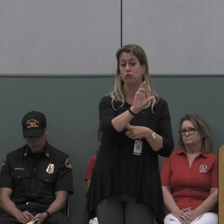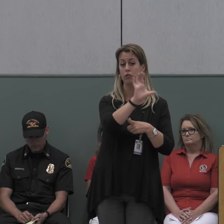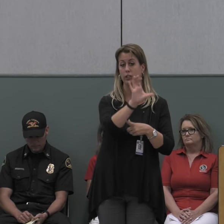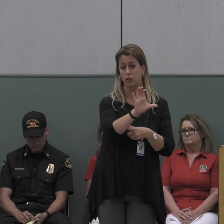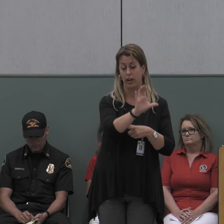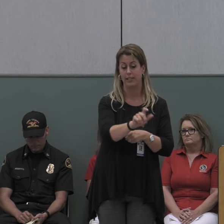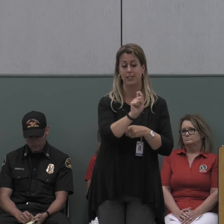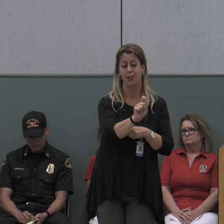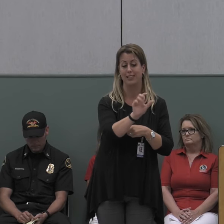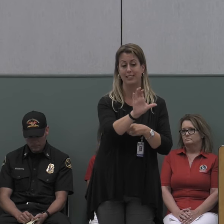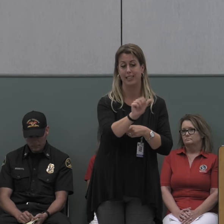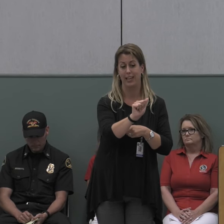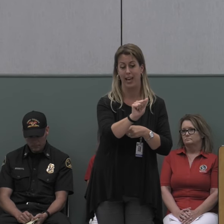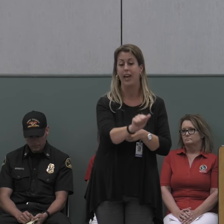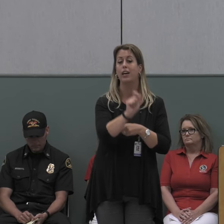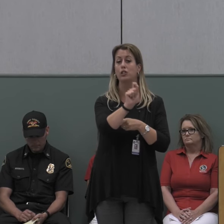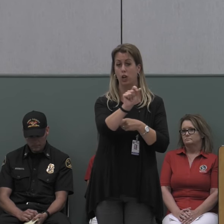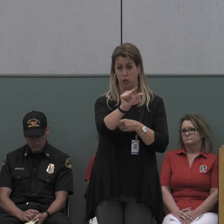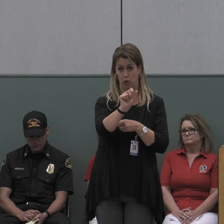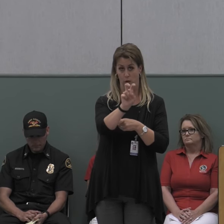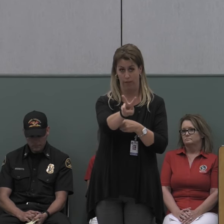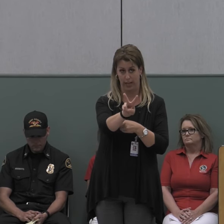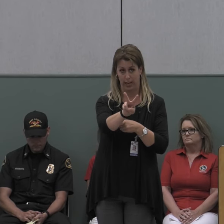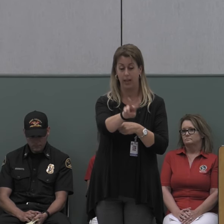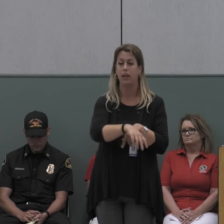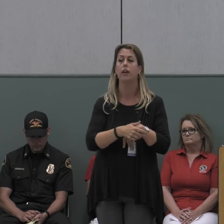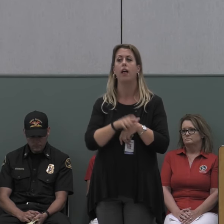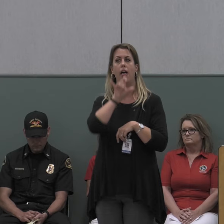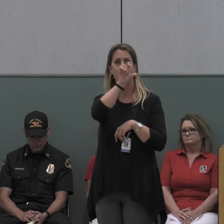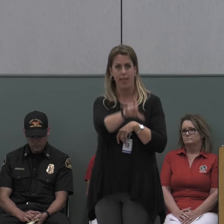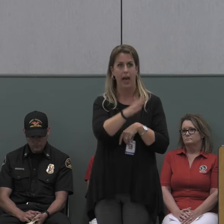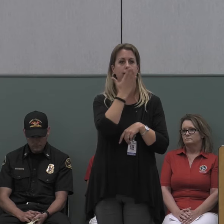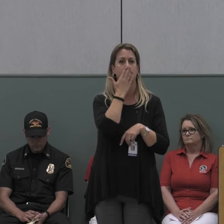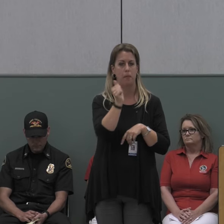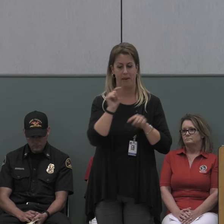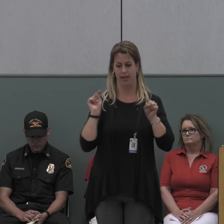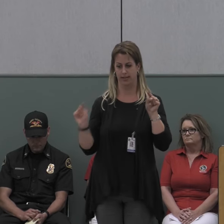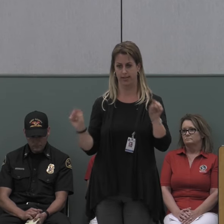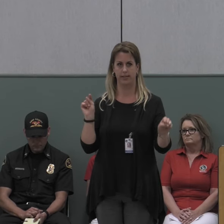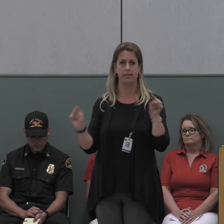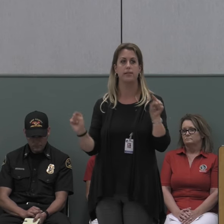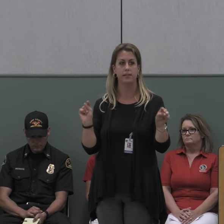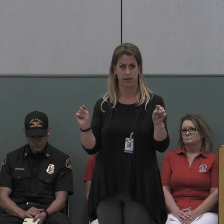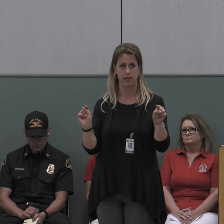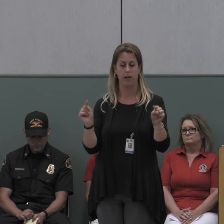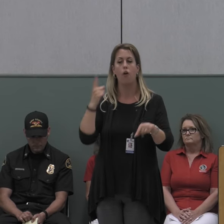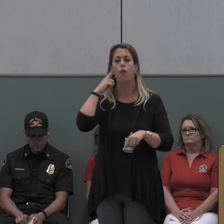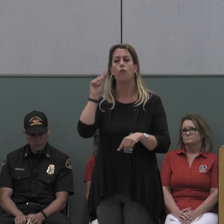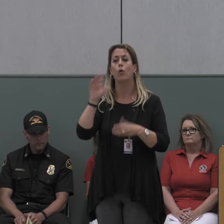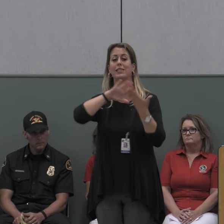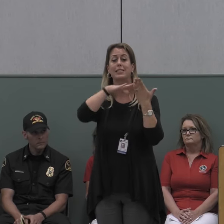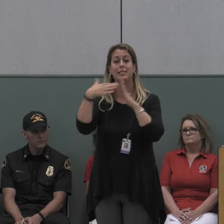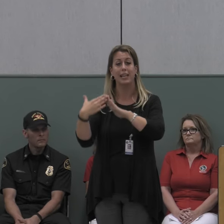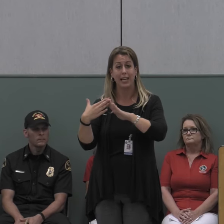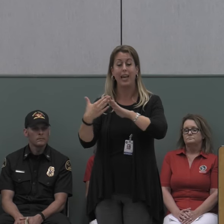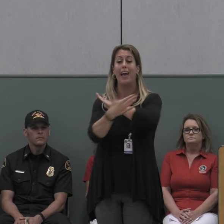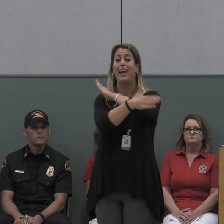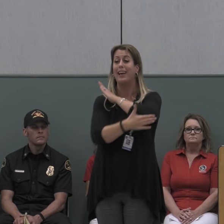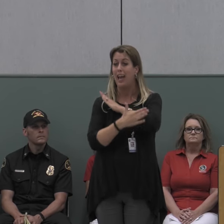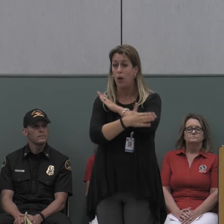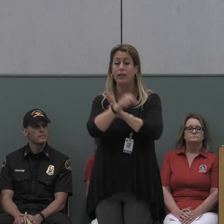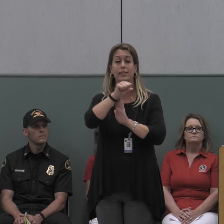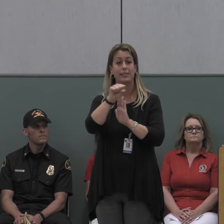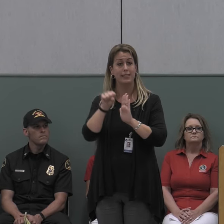quakedamage@ridgecrest-ca.gov. This is the best way that the city, and then in turn the county and the state, who need the